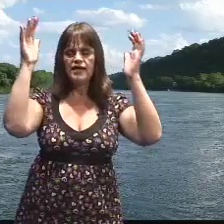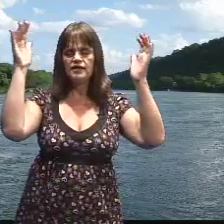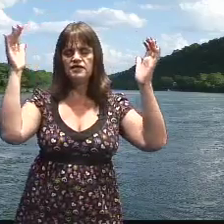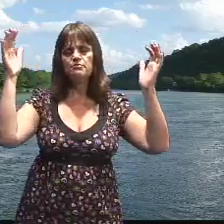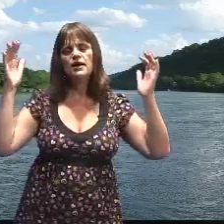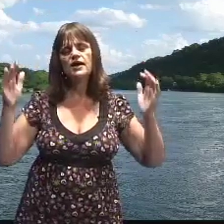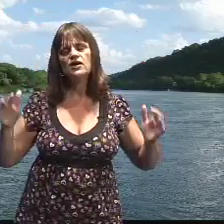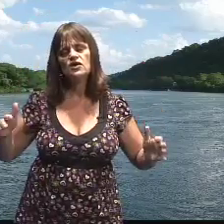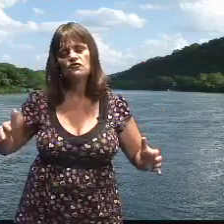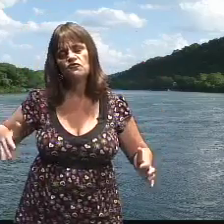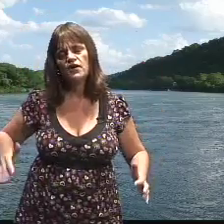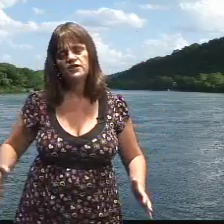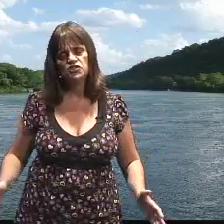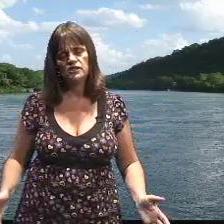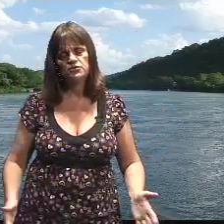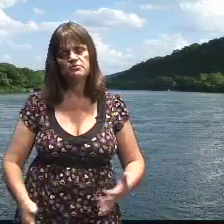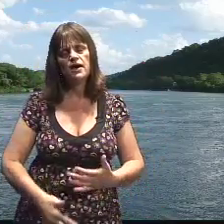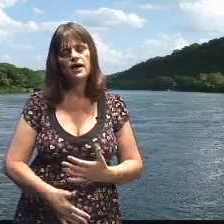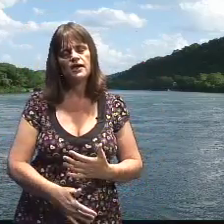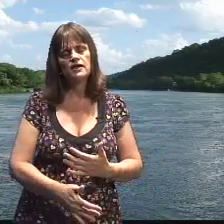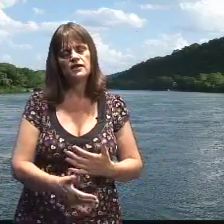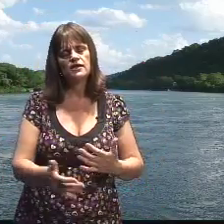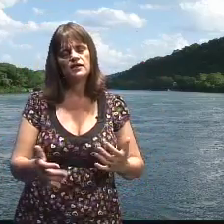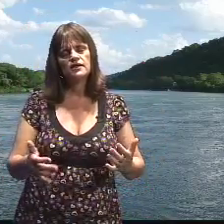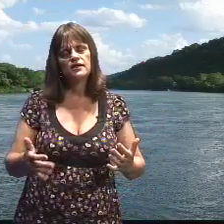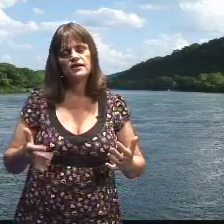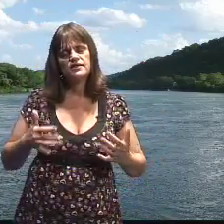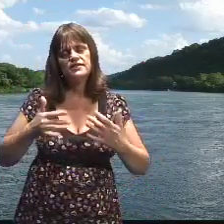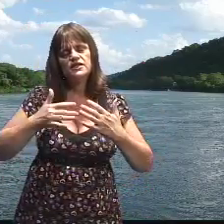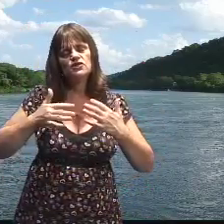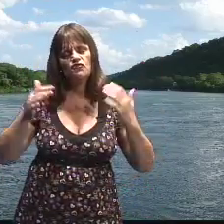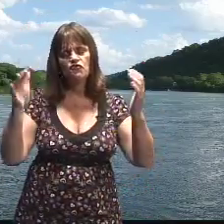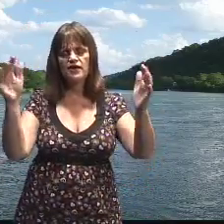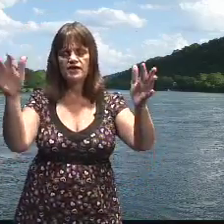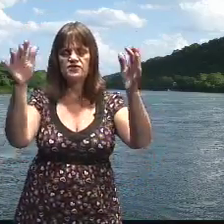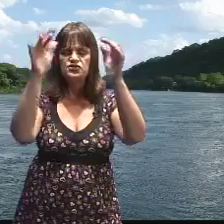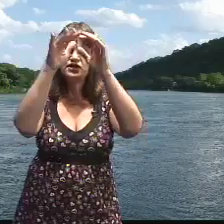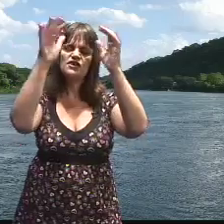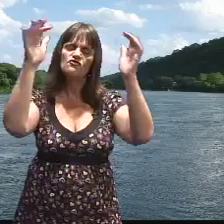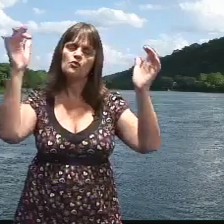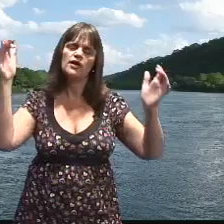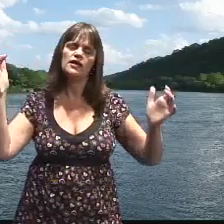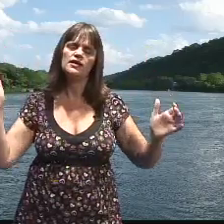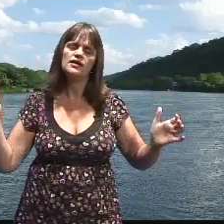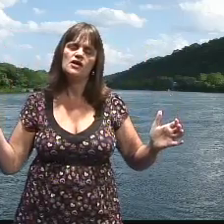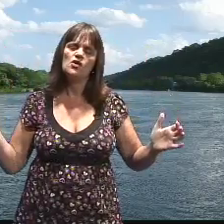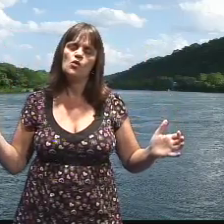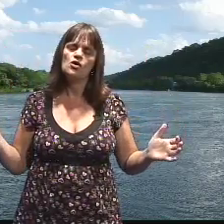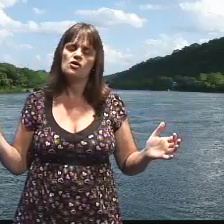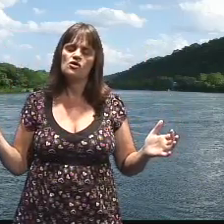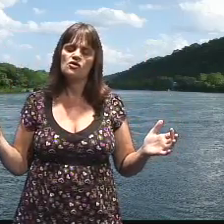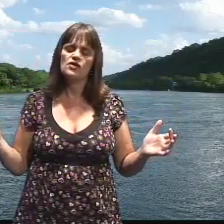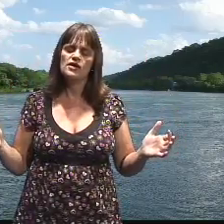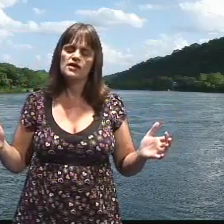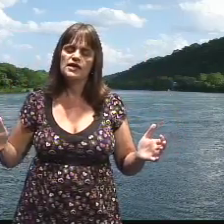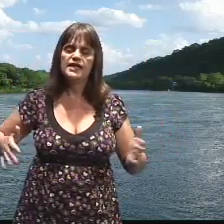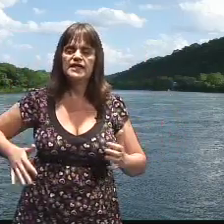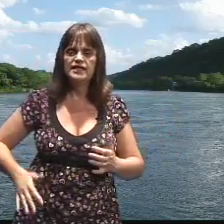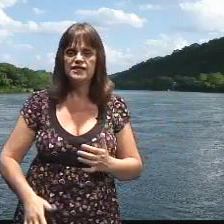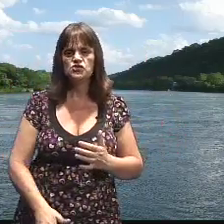And my friendships, my dear friends, if we were in ease with